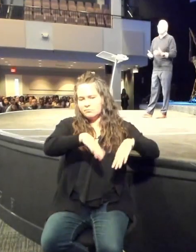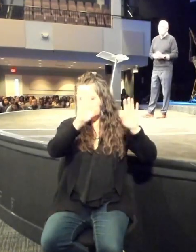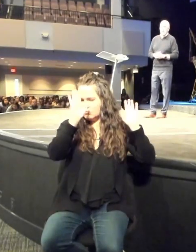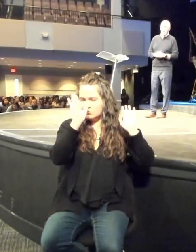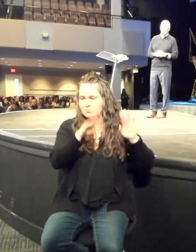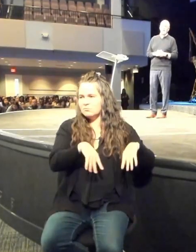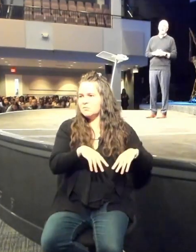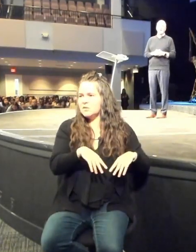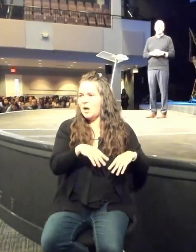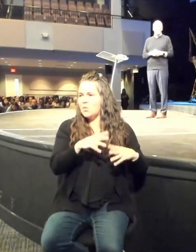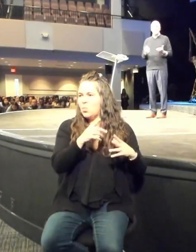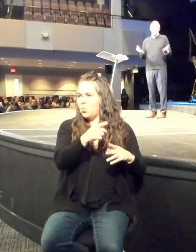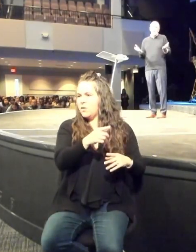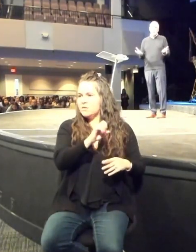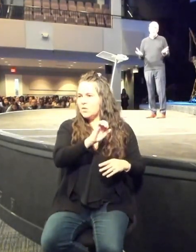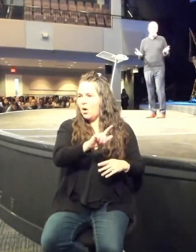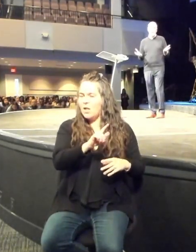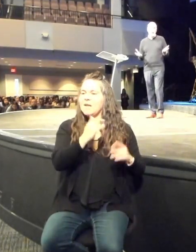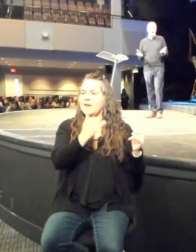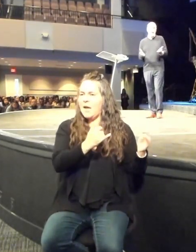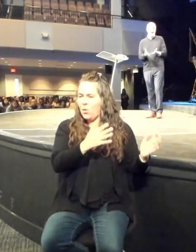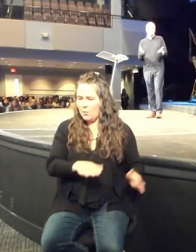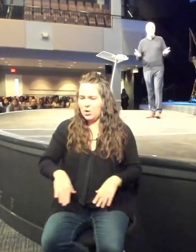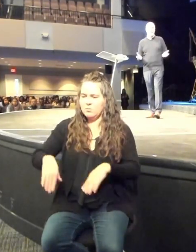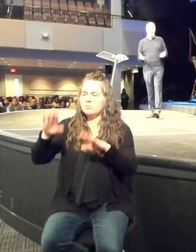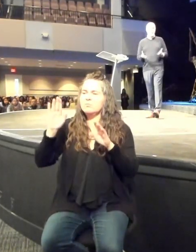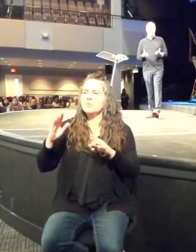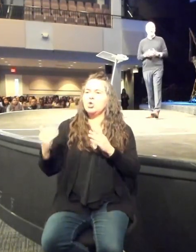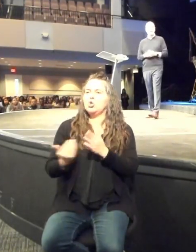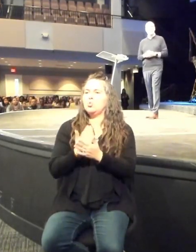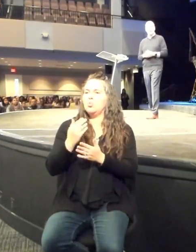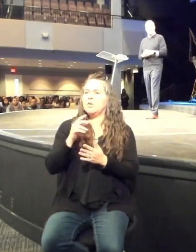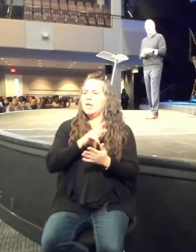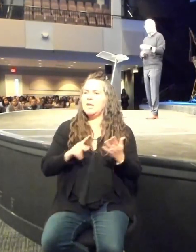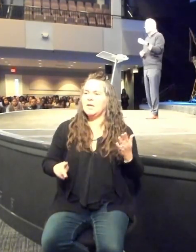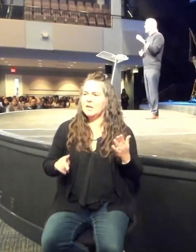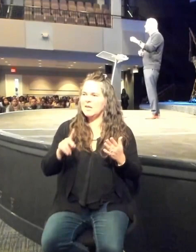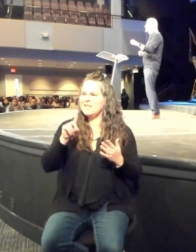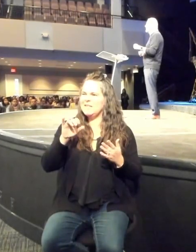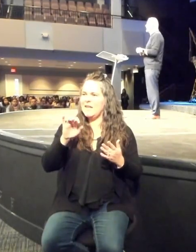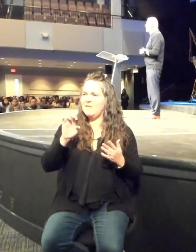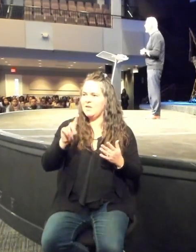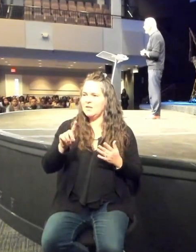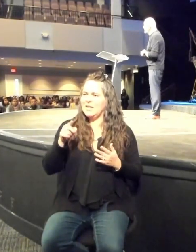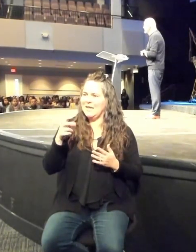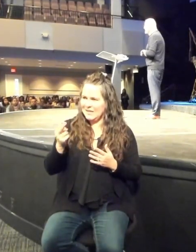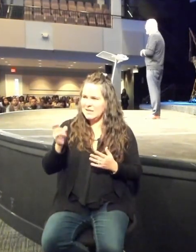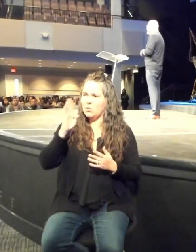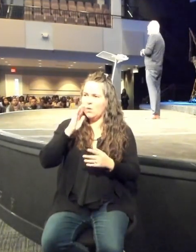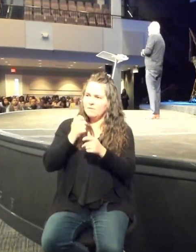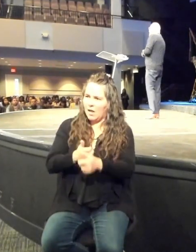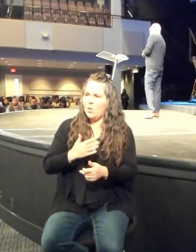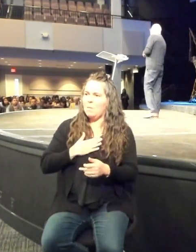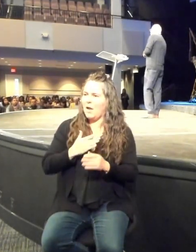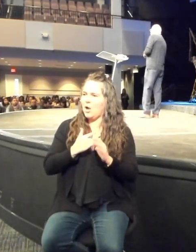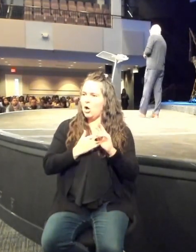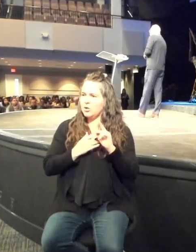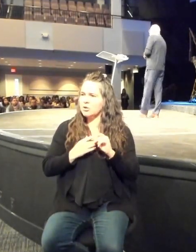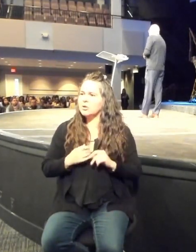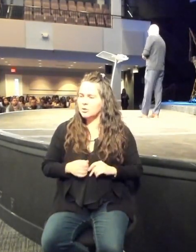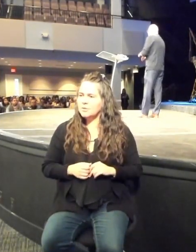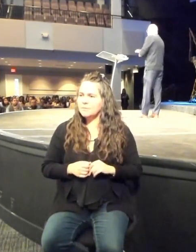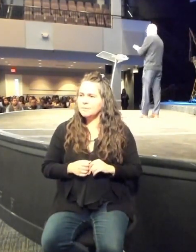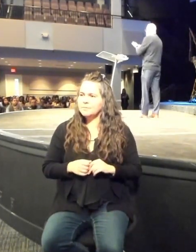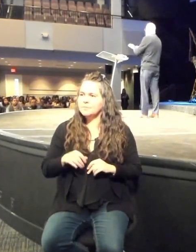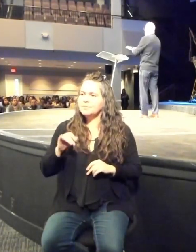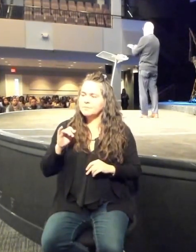up a second king, and this king is going to be a man after my own heart." And that man was chosen from the house of Jesse in Bethlehem, and